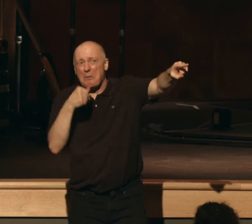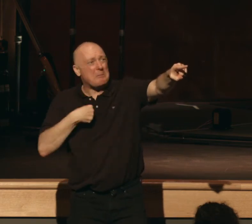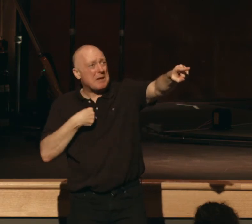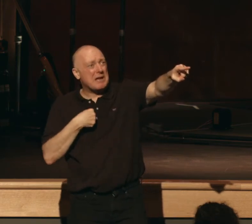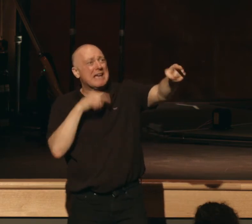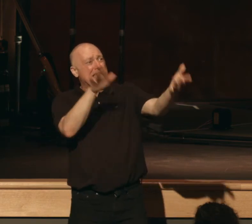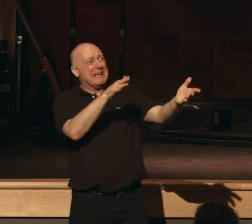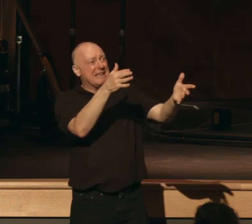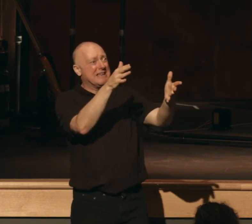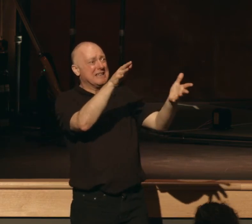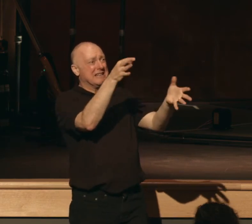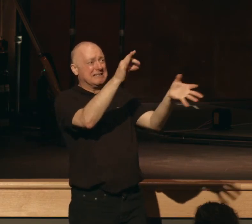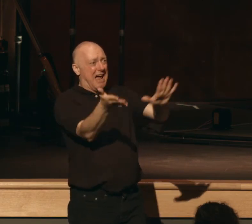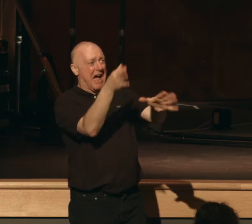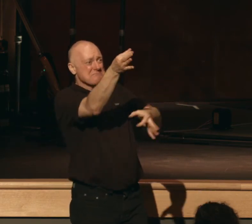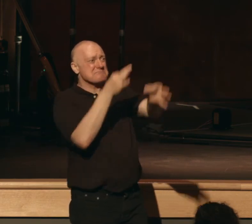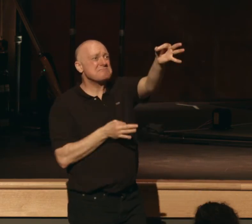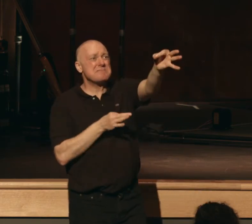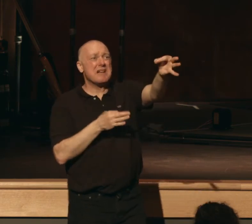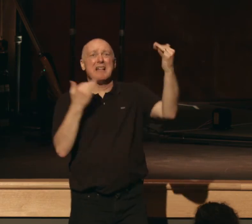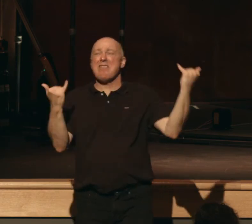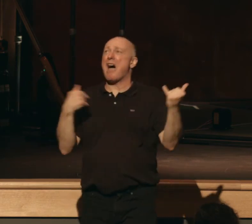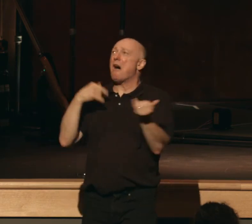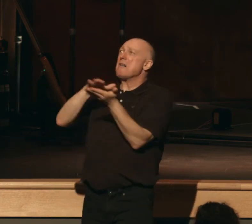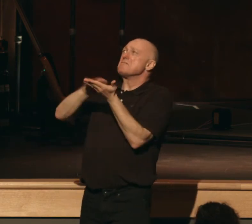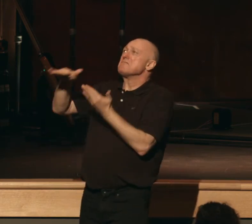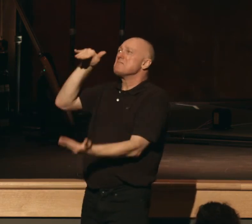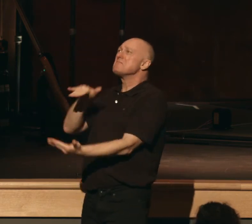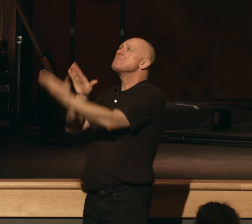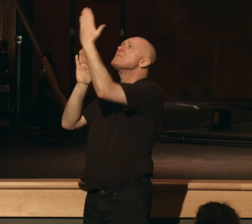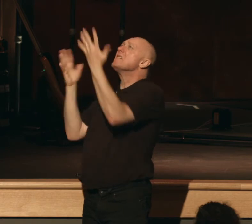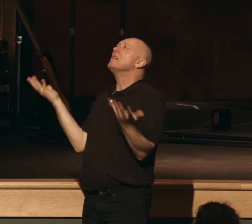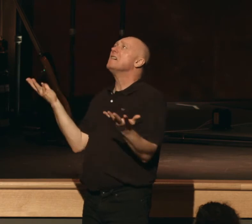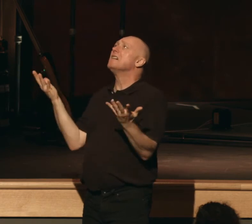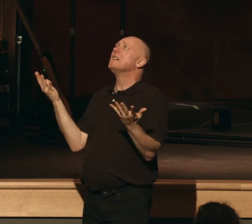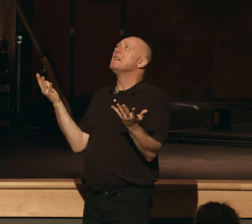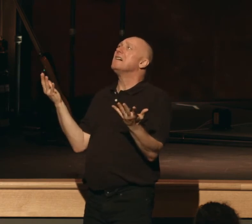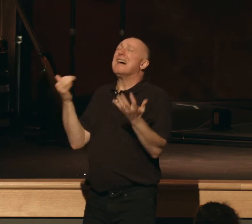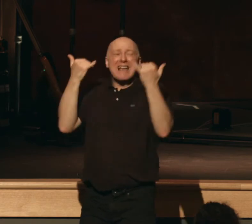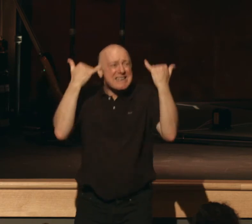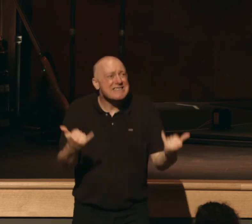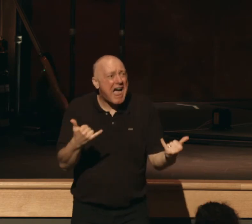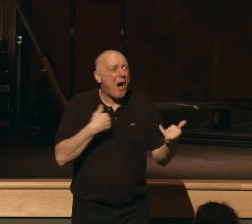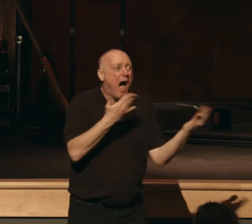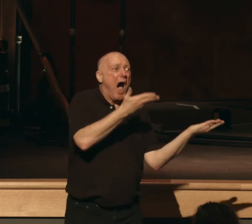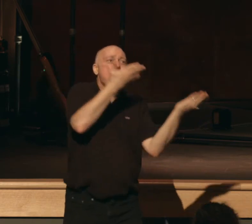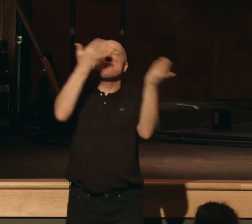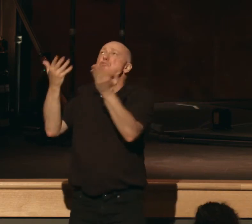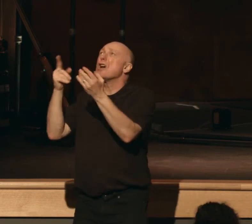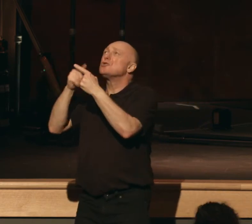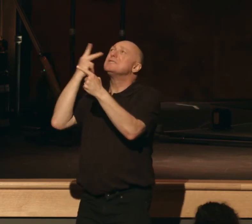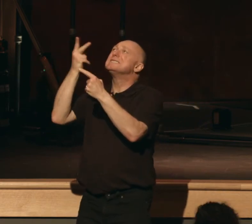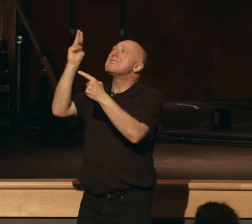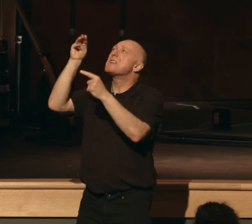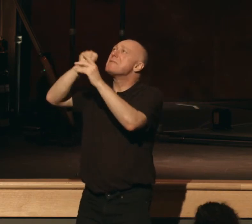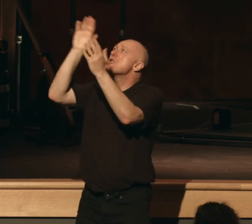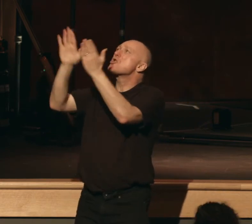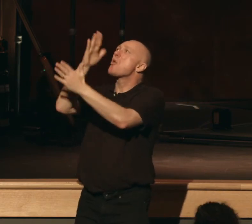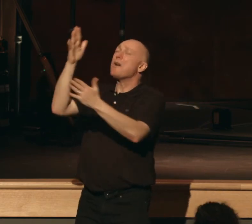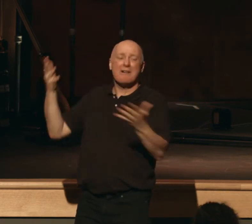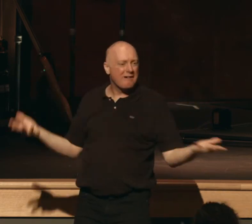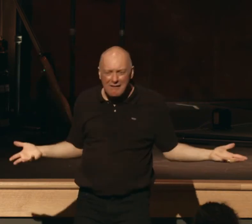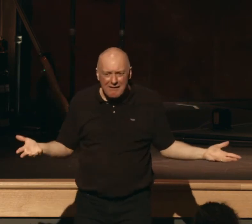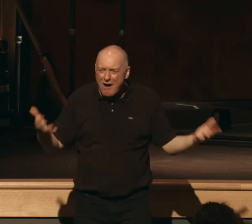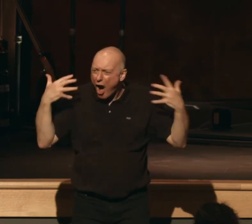died in my place and he justified me, not just so that he could justify me, but that he could bring me to see him in all his glory up